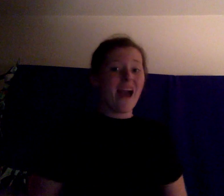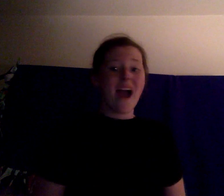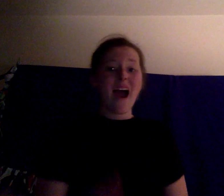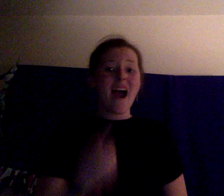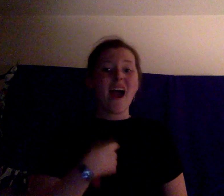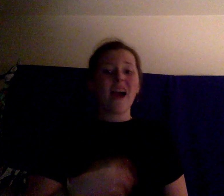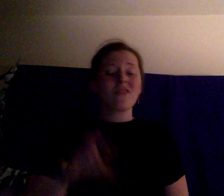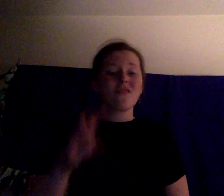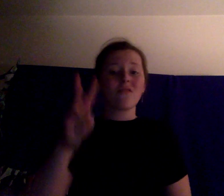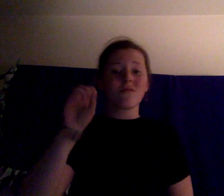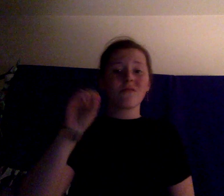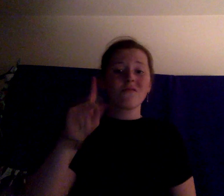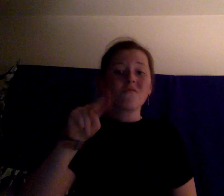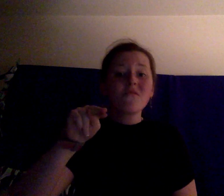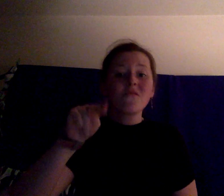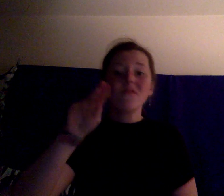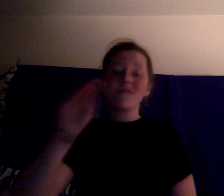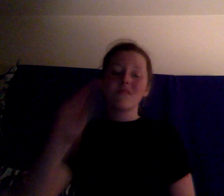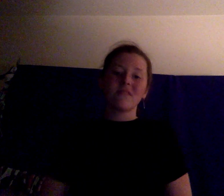of all, he promised that he would drive fast.